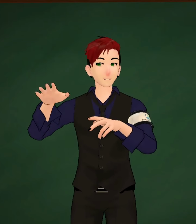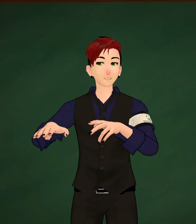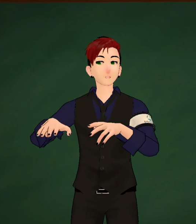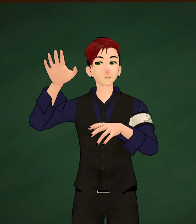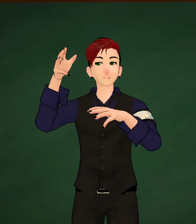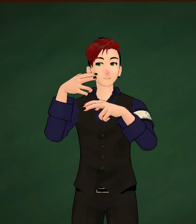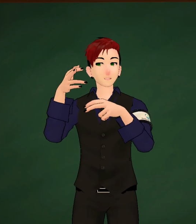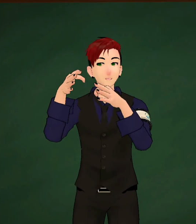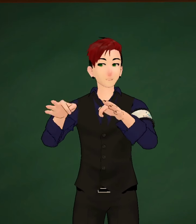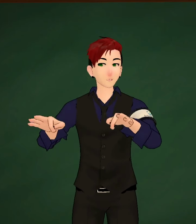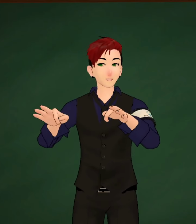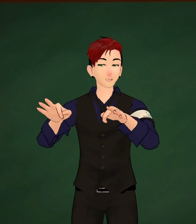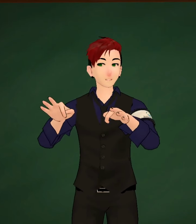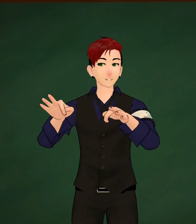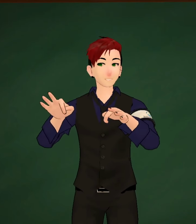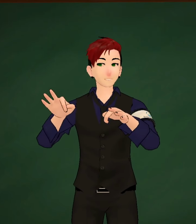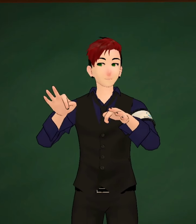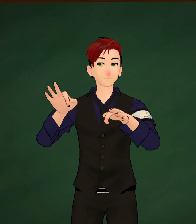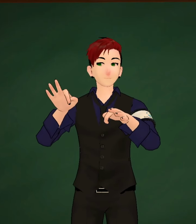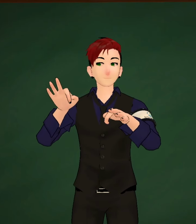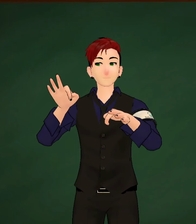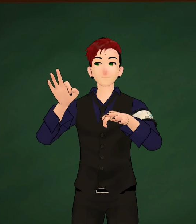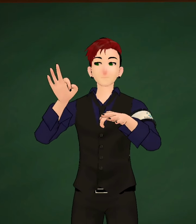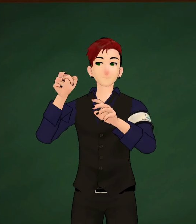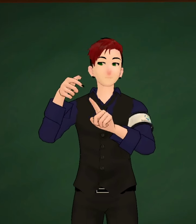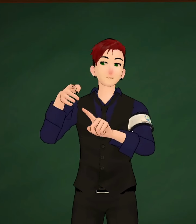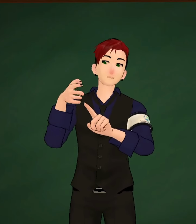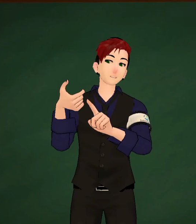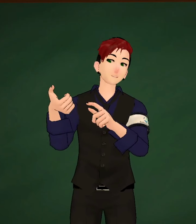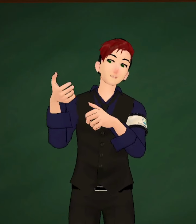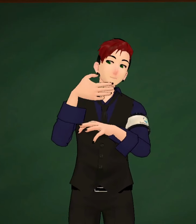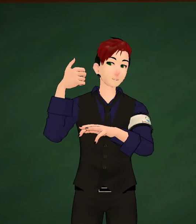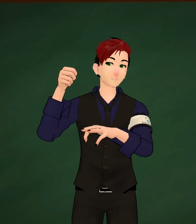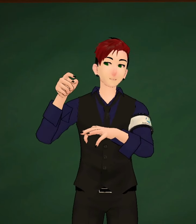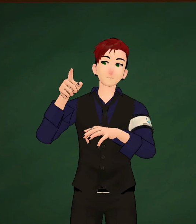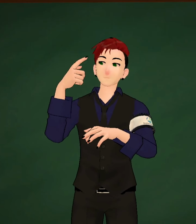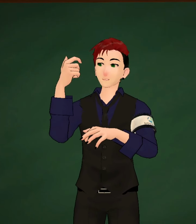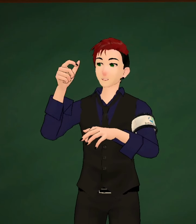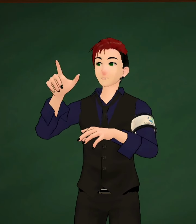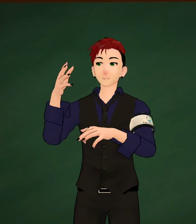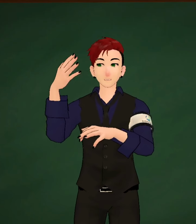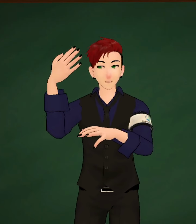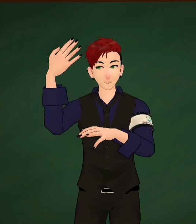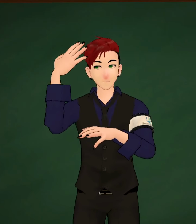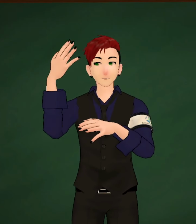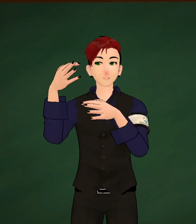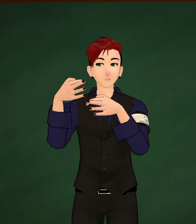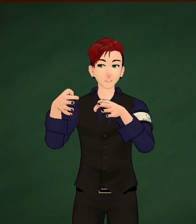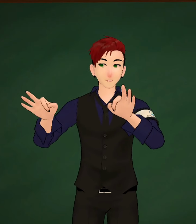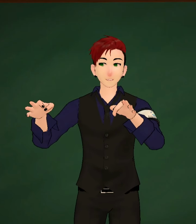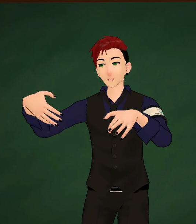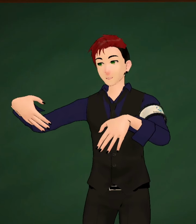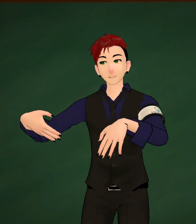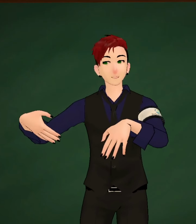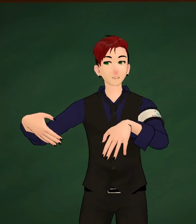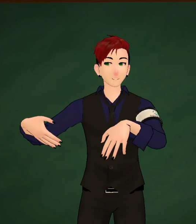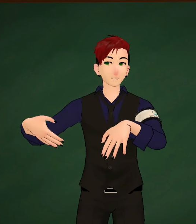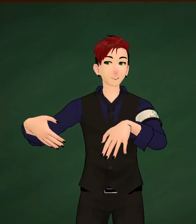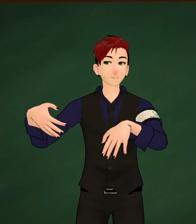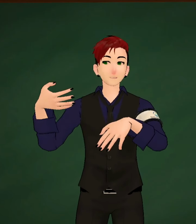who grew up using the language, they are your best bet because they know the language intrinsically.